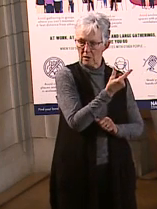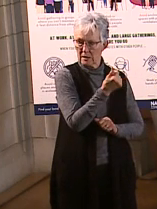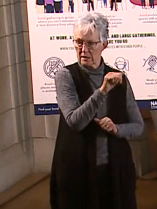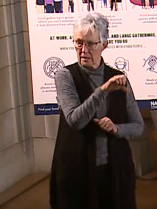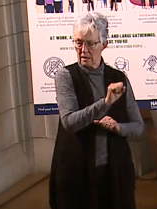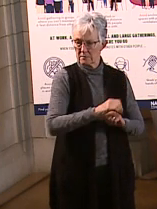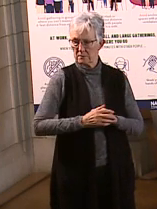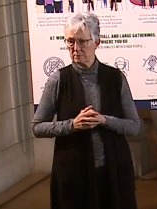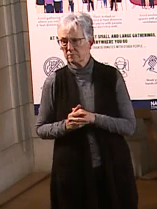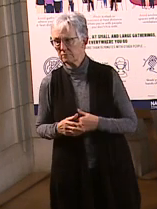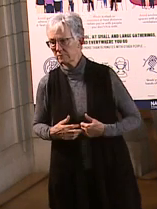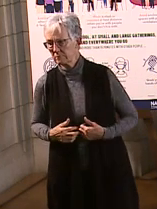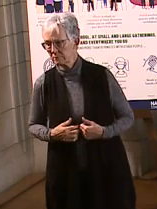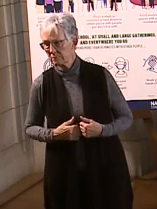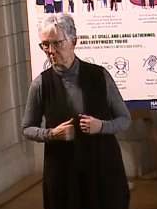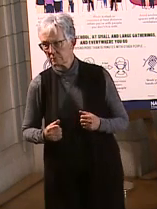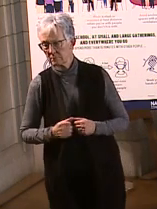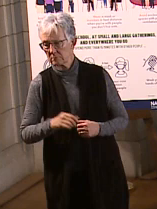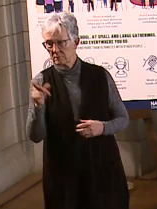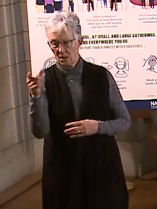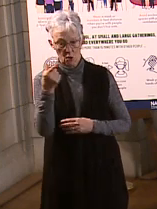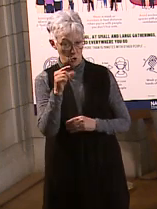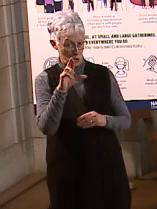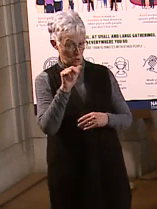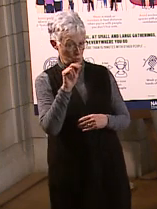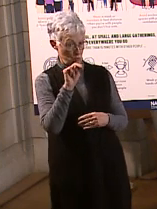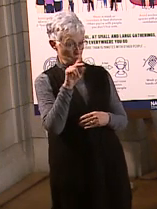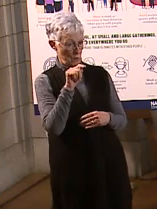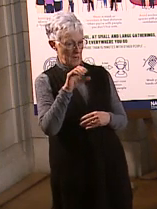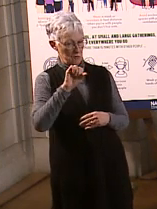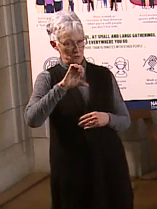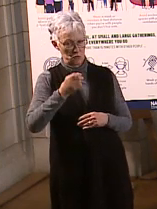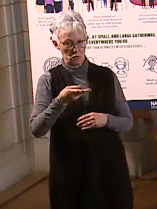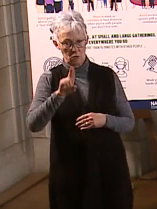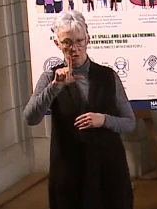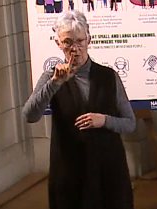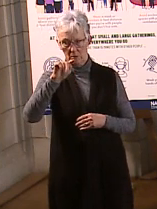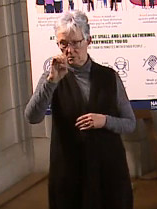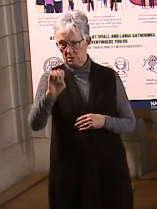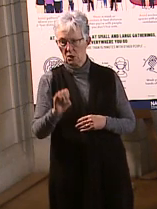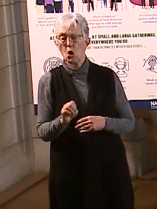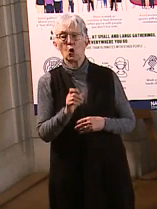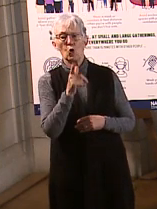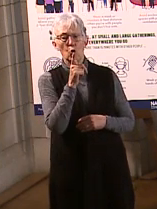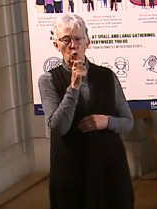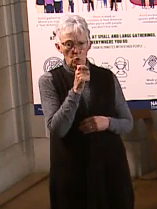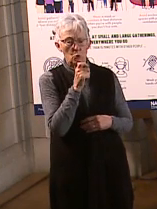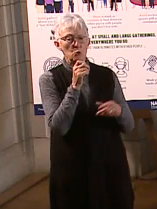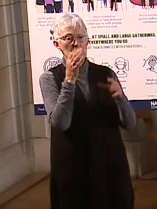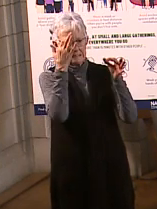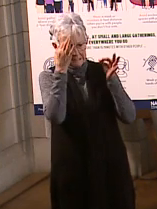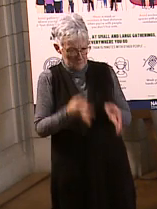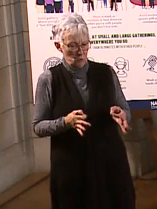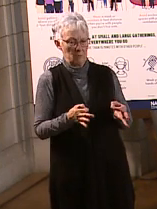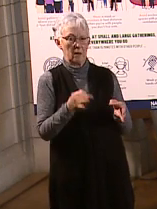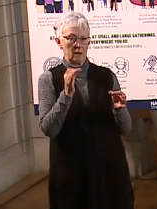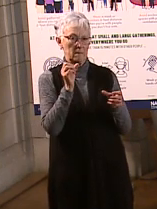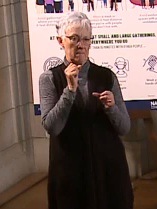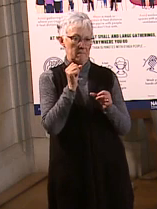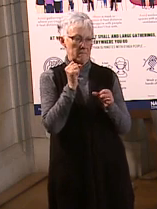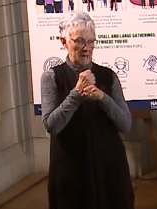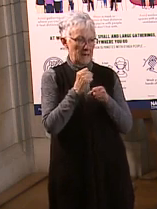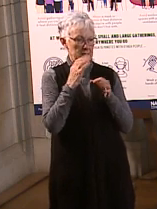for vaccines. So Grant Schulte of the Associated Press wants to know who specifically is making decisions with regard to who to prioritize for